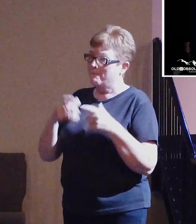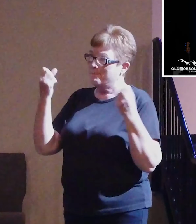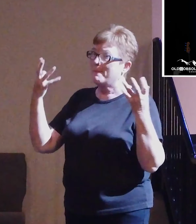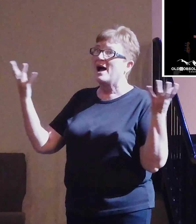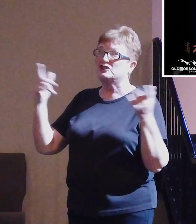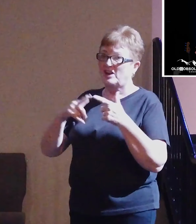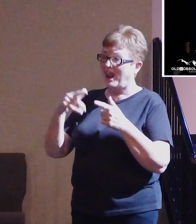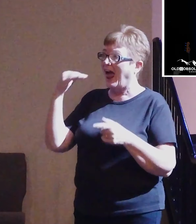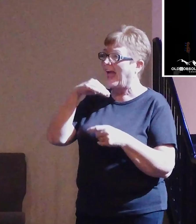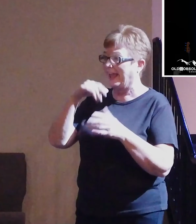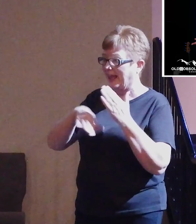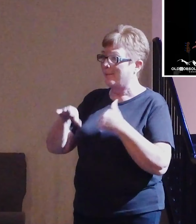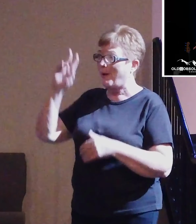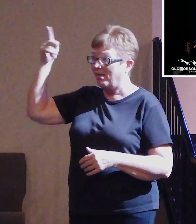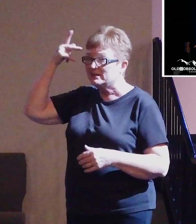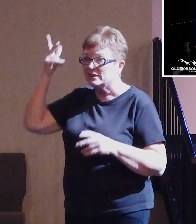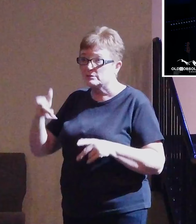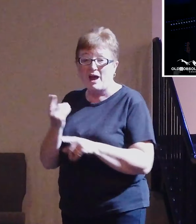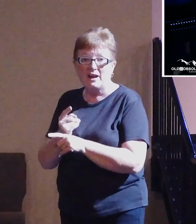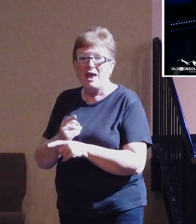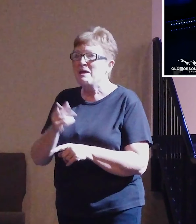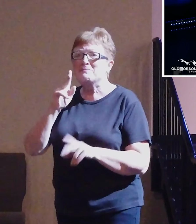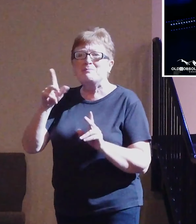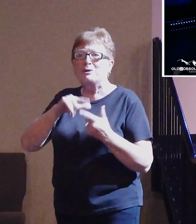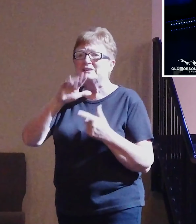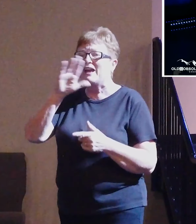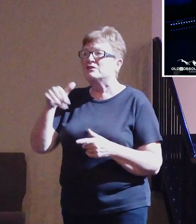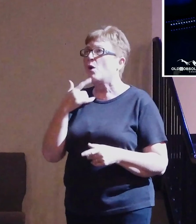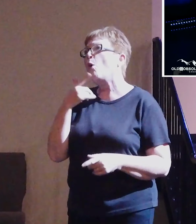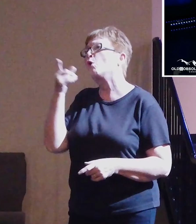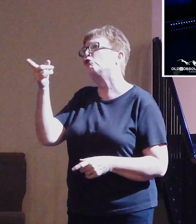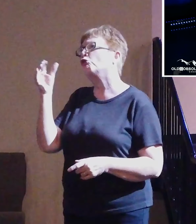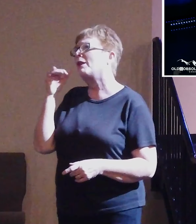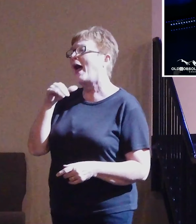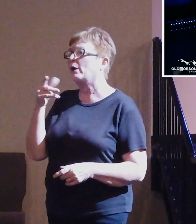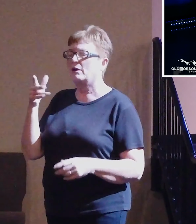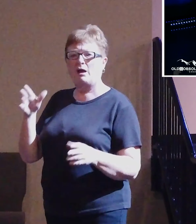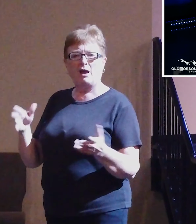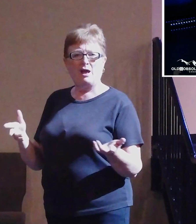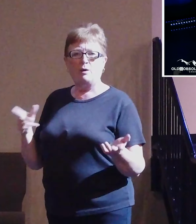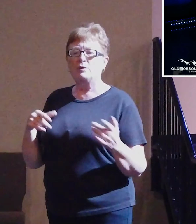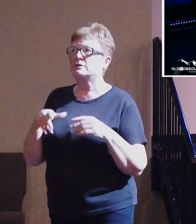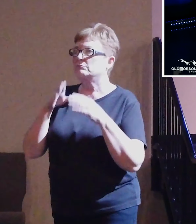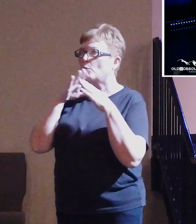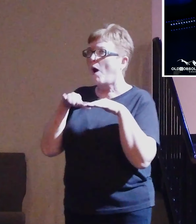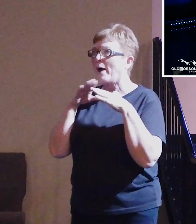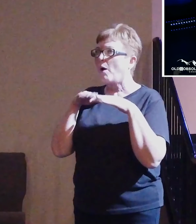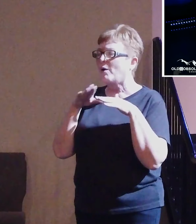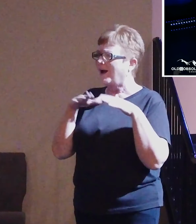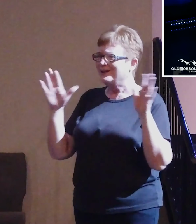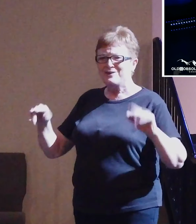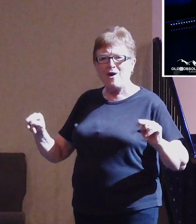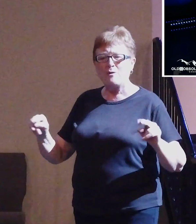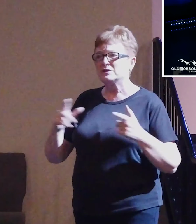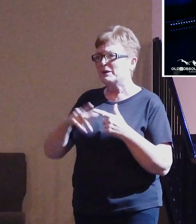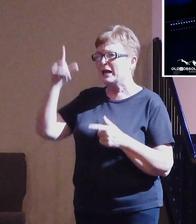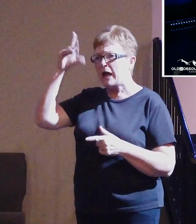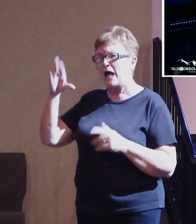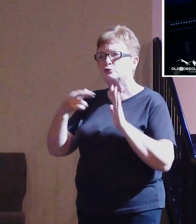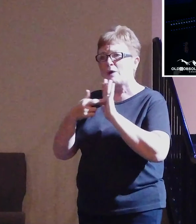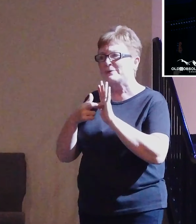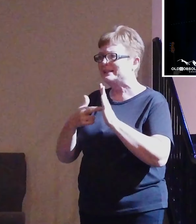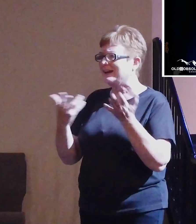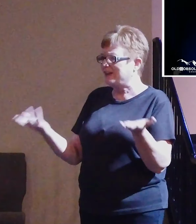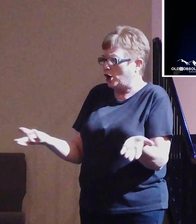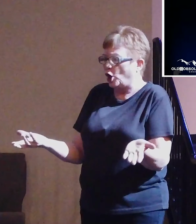And a lot of them get away with it because no one ever calls them out on it. The Christian church, oh, we're just silent. We're supposed to be God's representatives in this world.